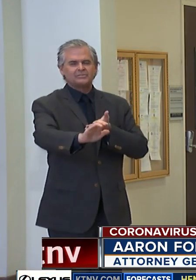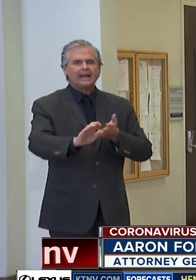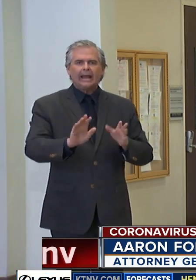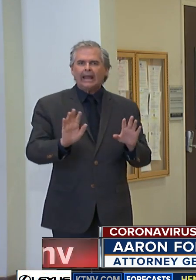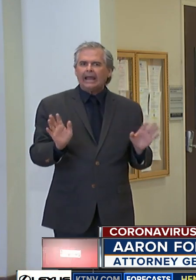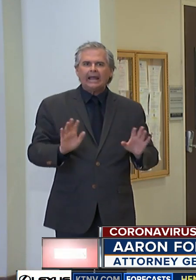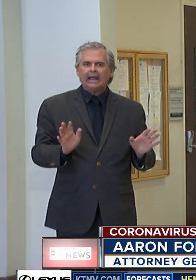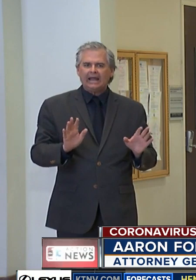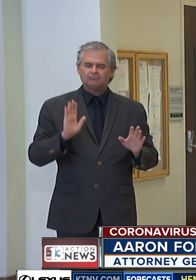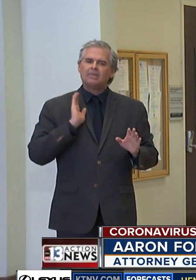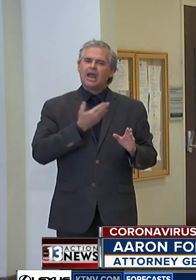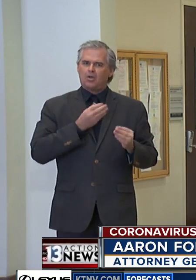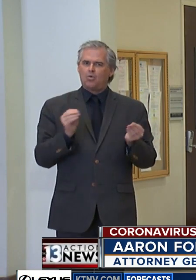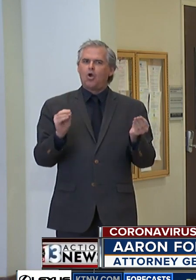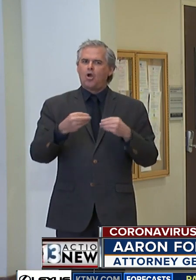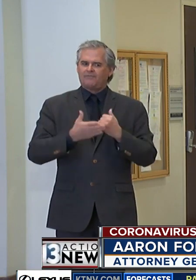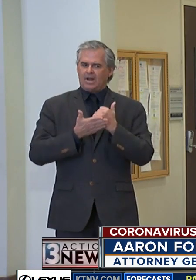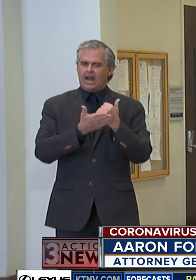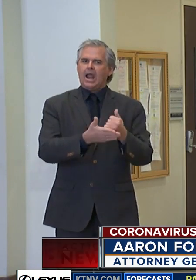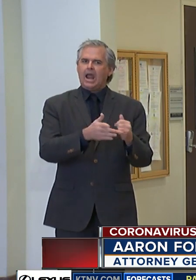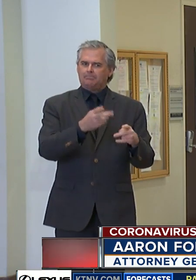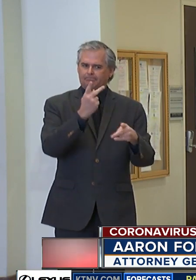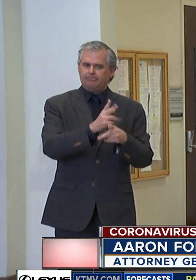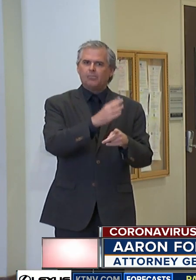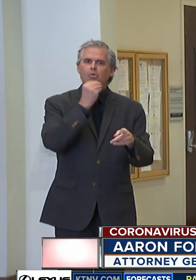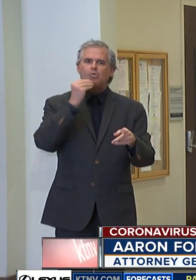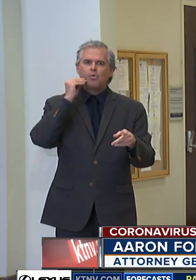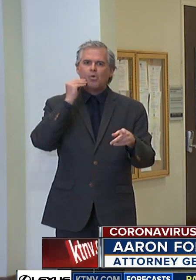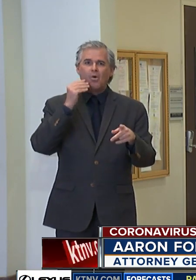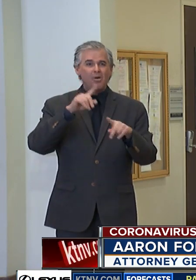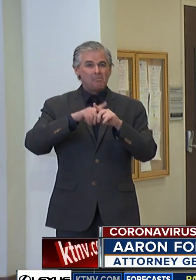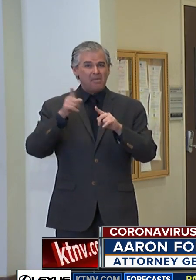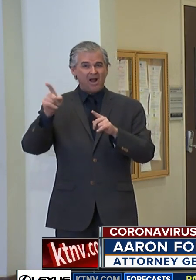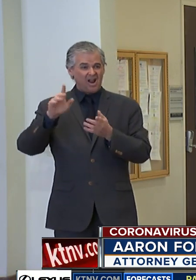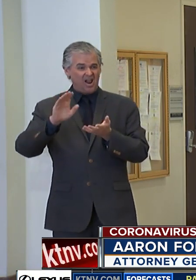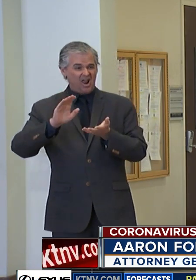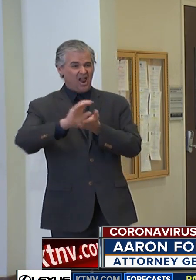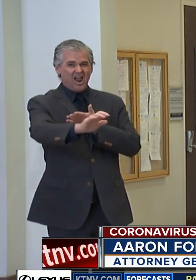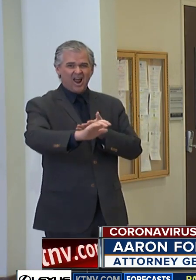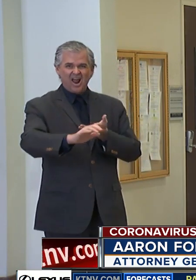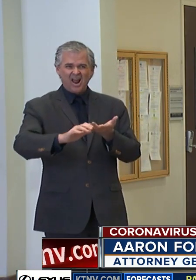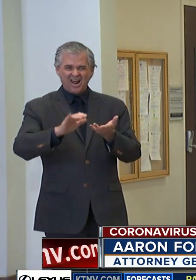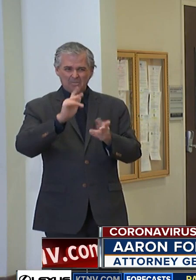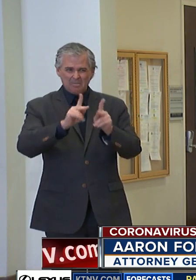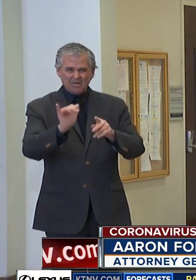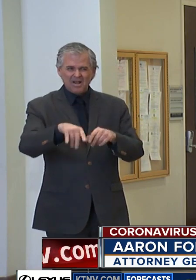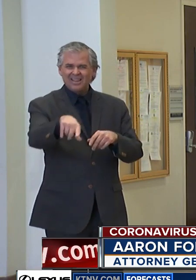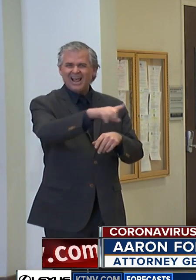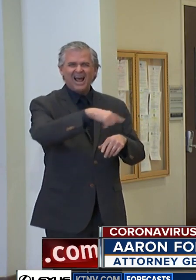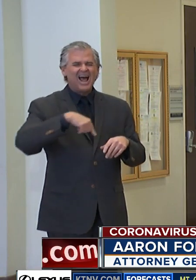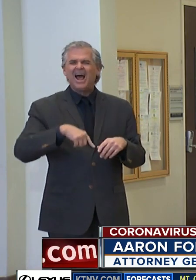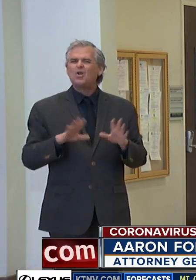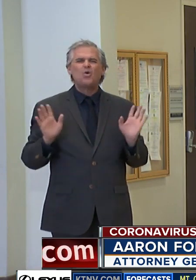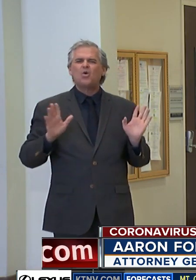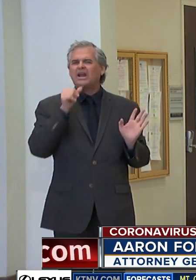home. But these types of actions are absolutely unacceptable, and they have forced the state to take